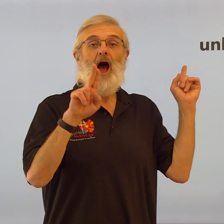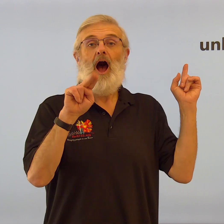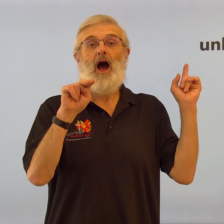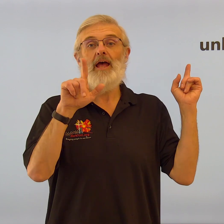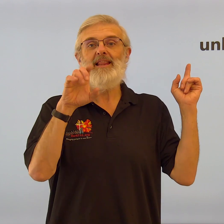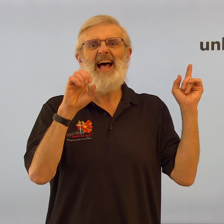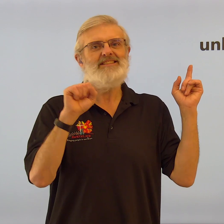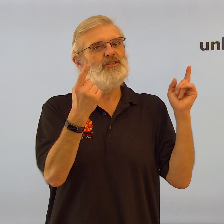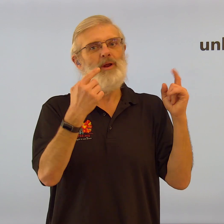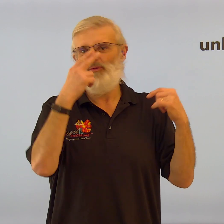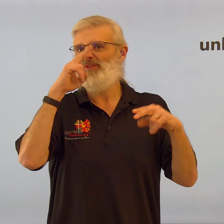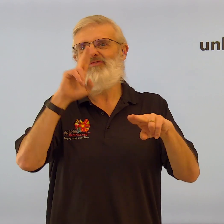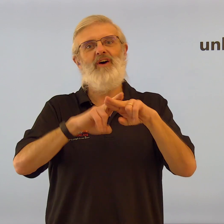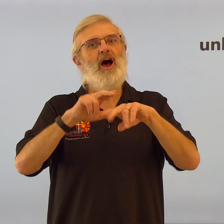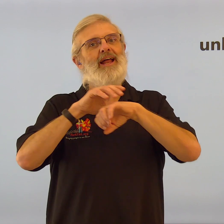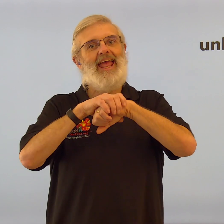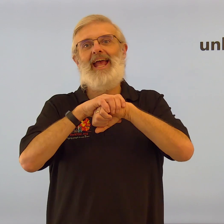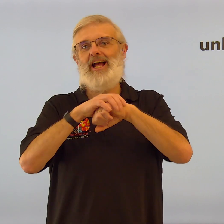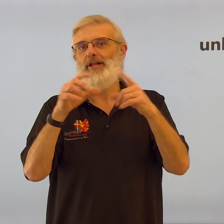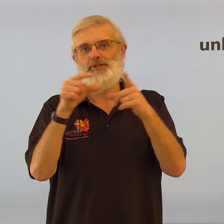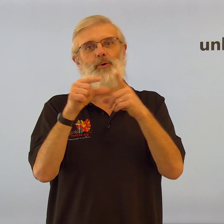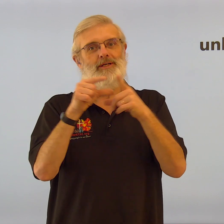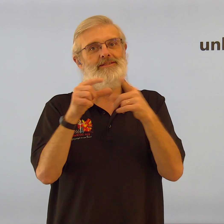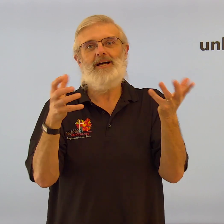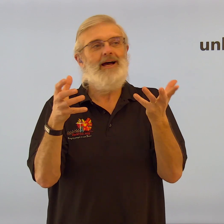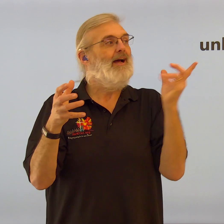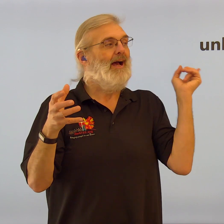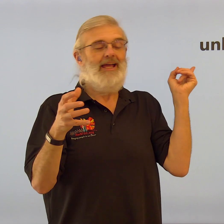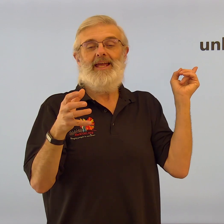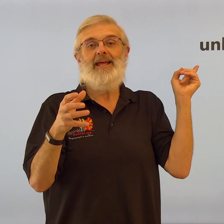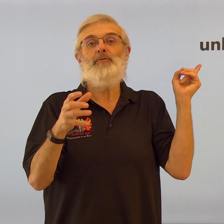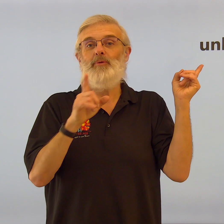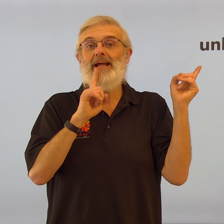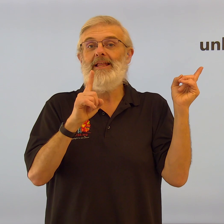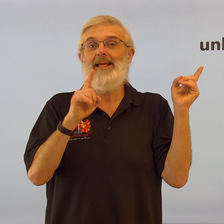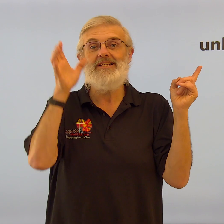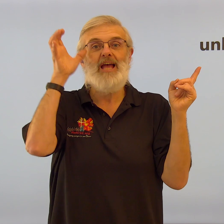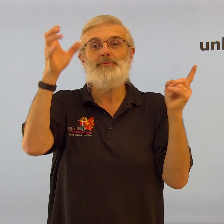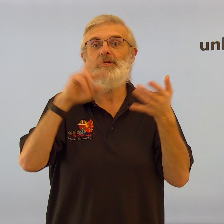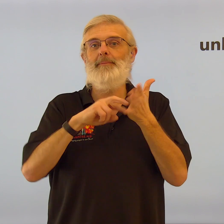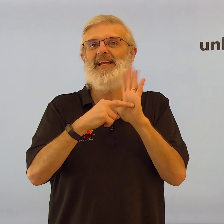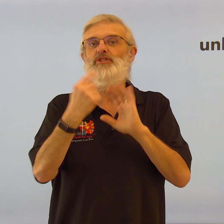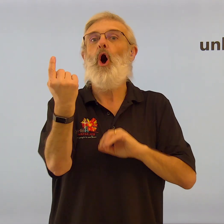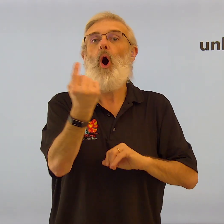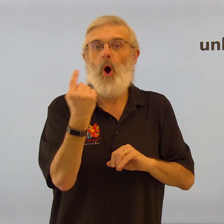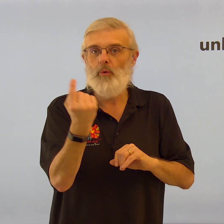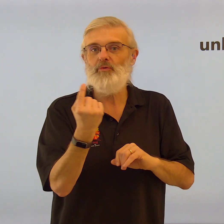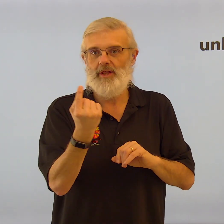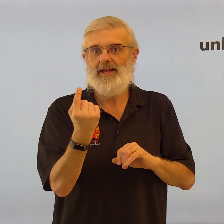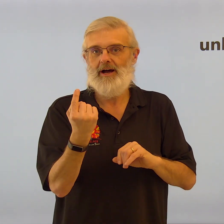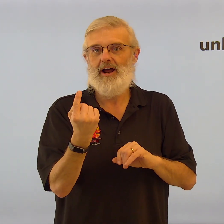UNLESS is one of those fun English words. It really conceptually means only. All right.